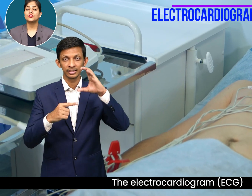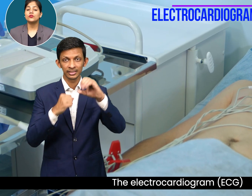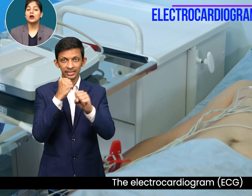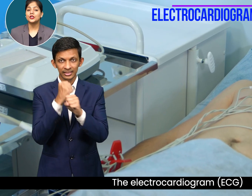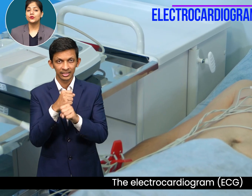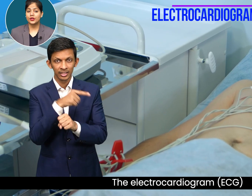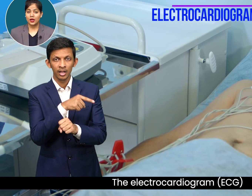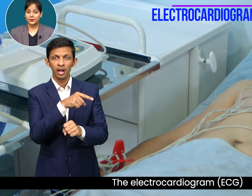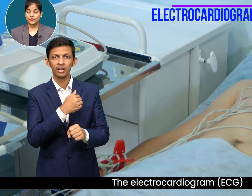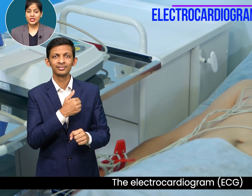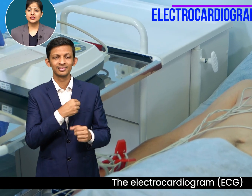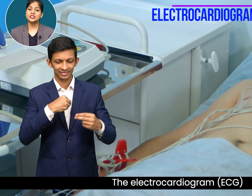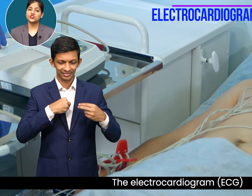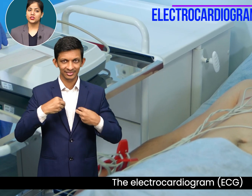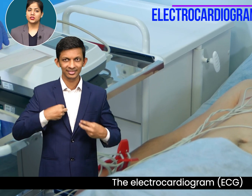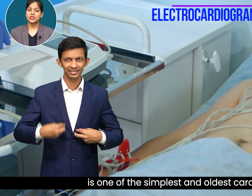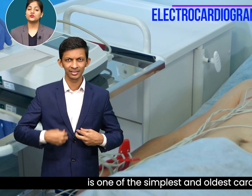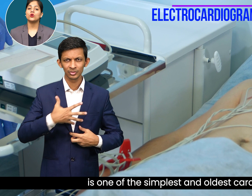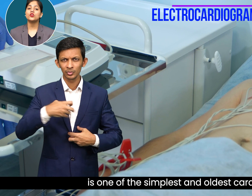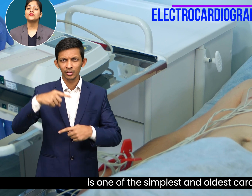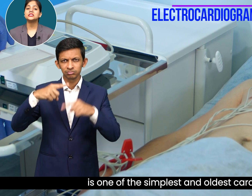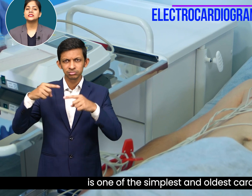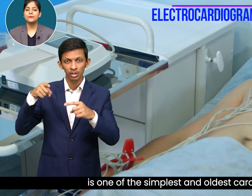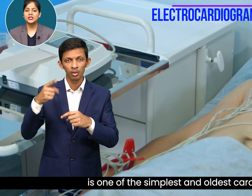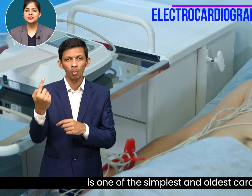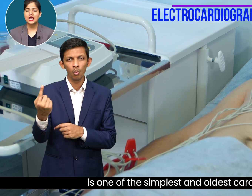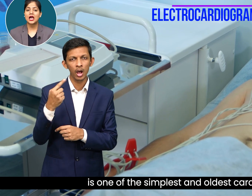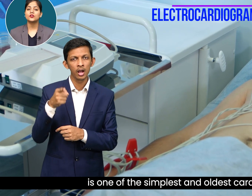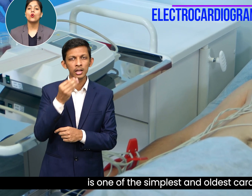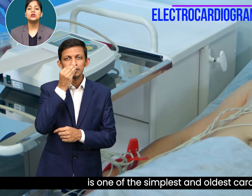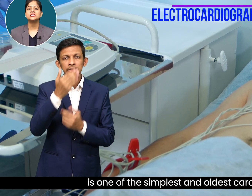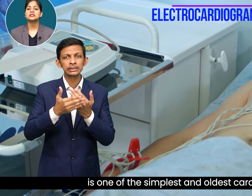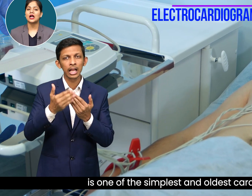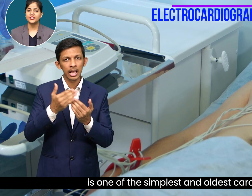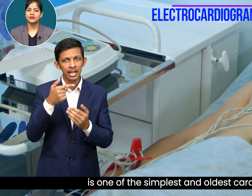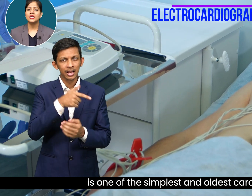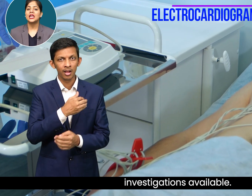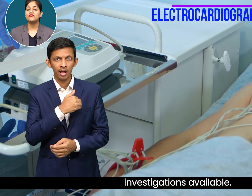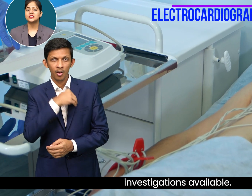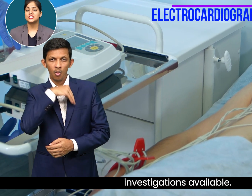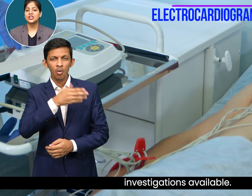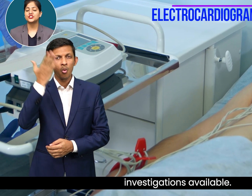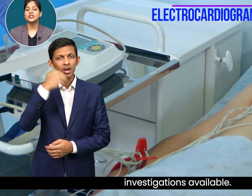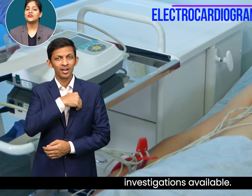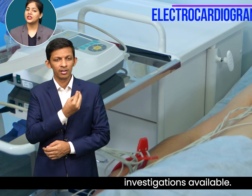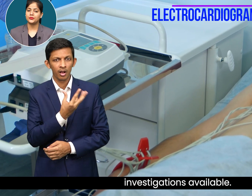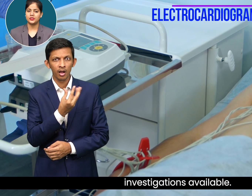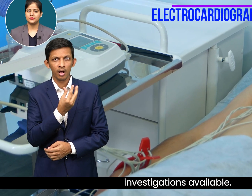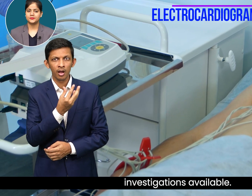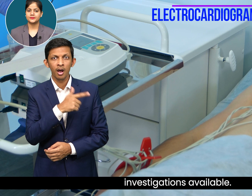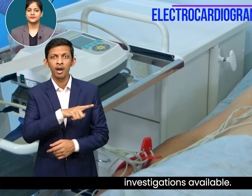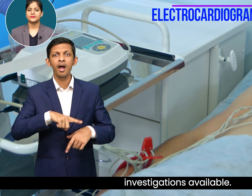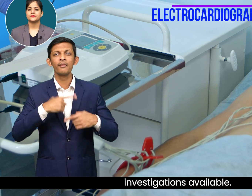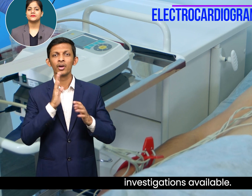The electrocardiogram (ECG) is one of the simplest and oldest cardiac investigation